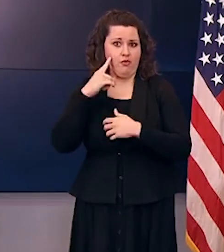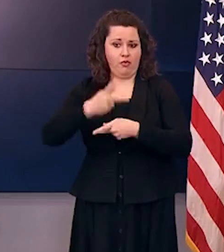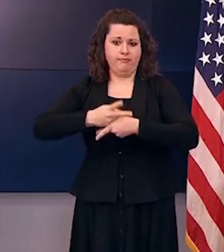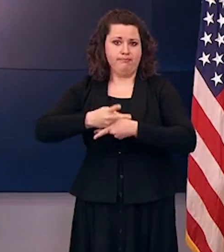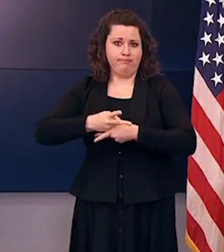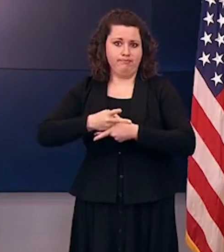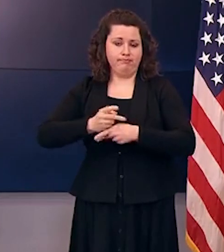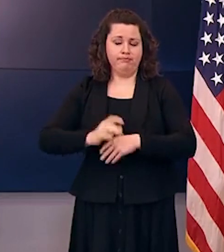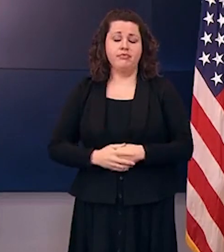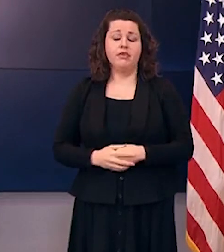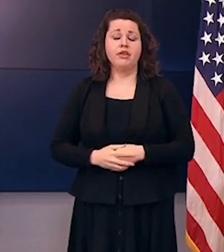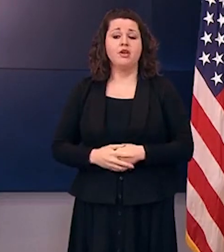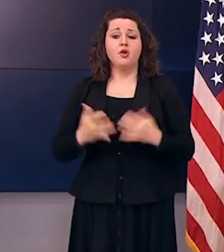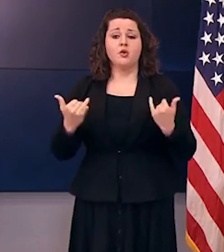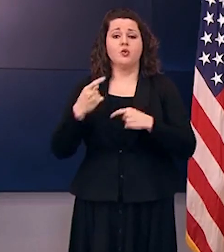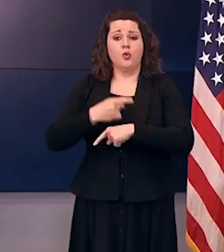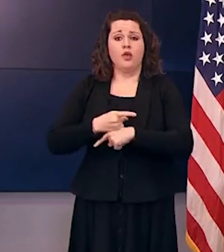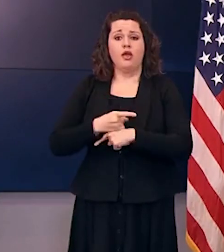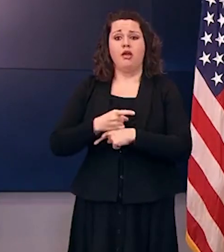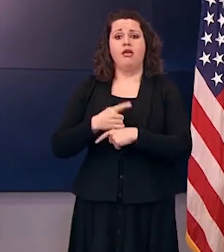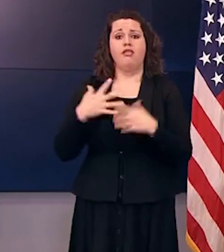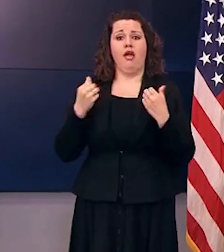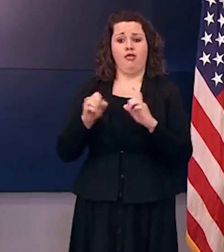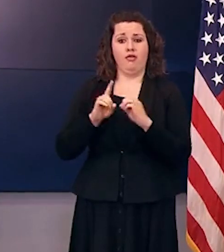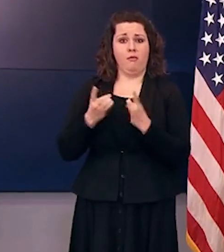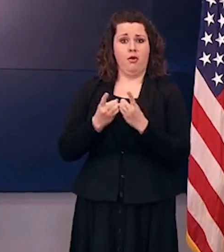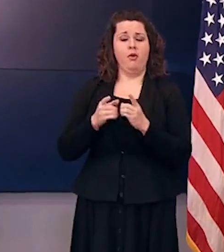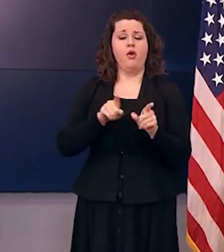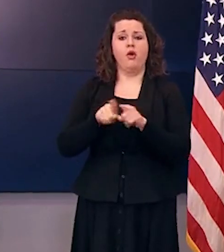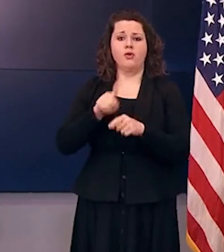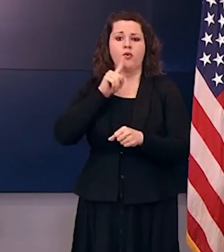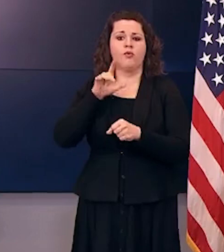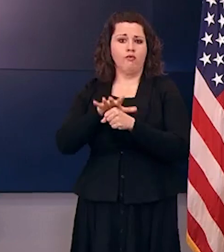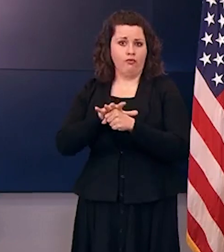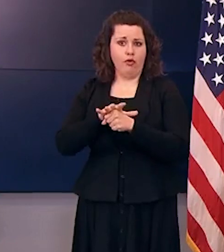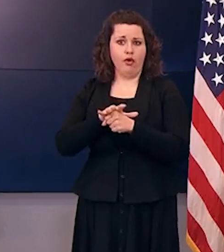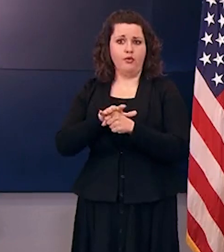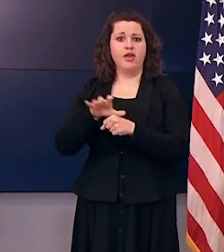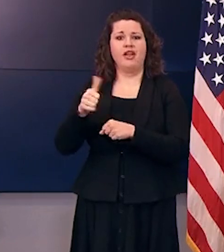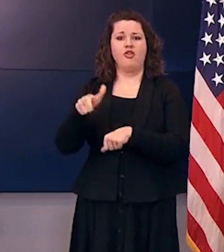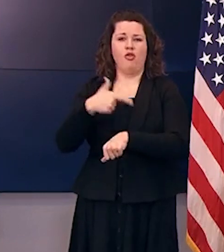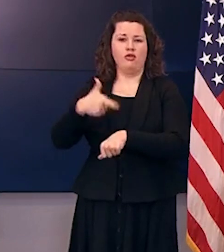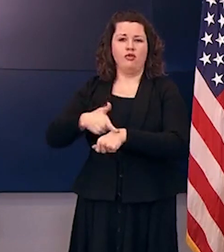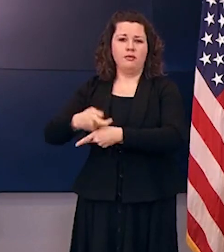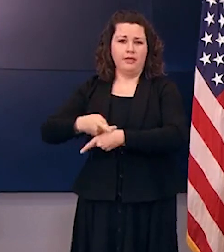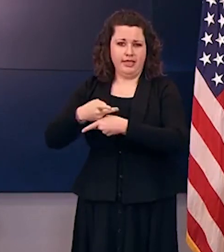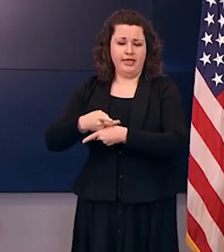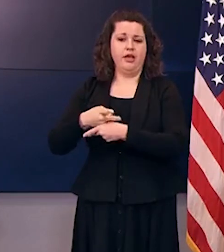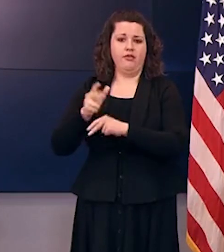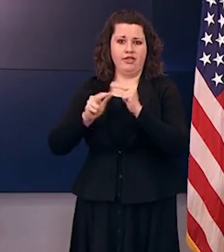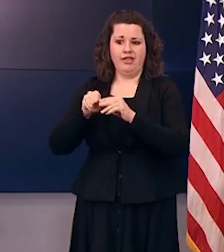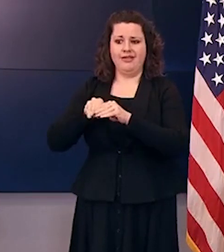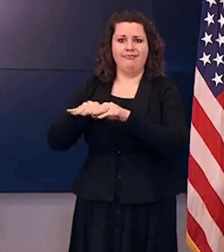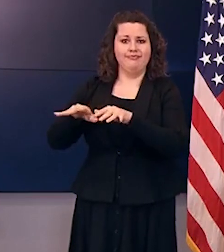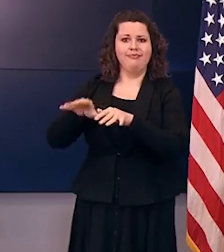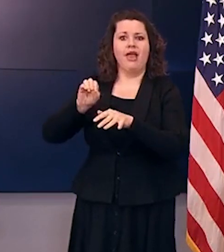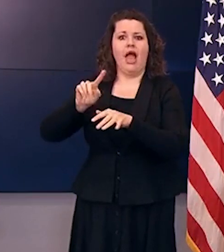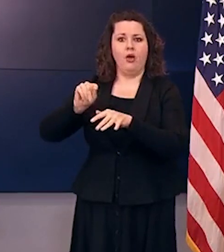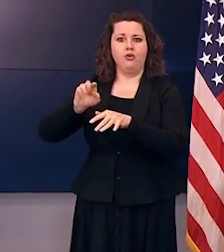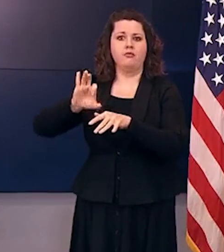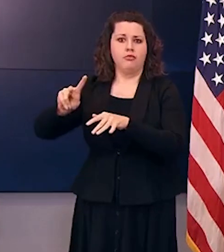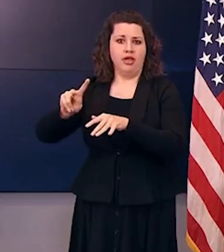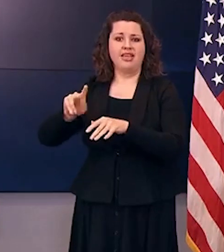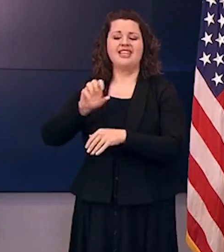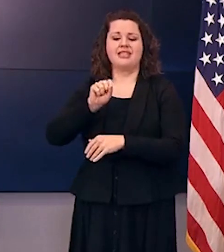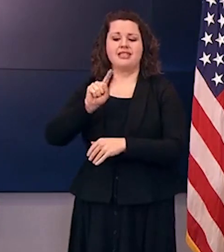care. Today, the Department of Public Health has also confirmed another long-term care facility outbreak at St.